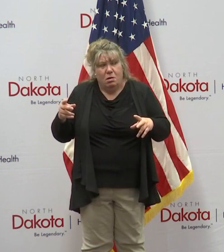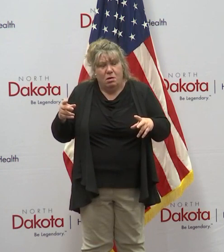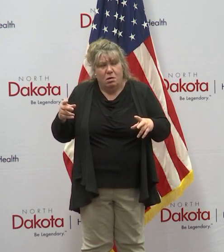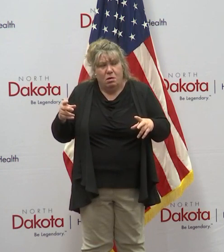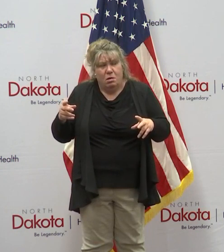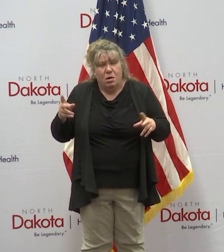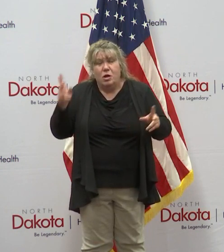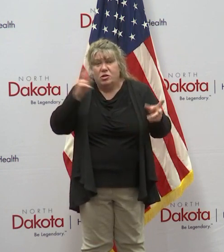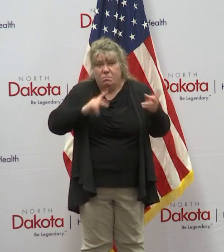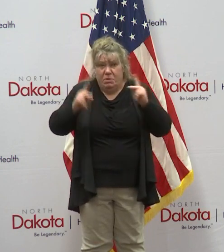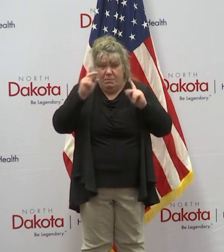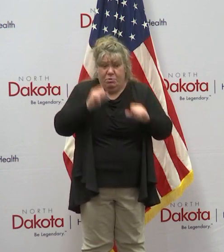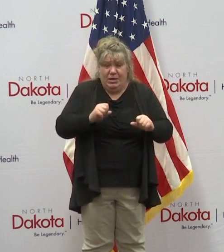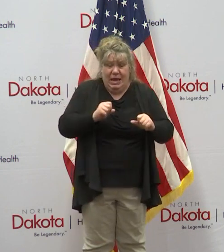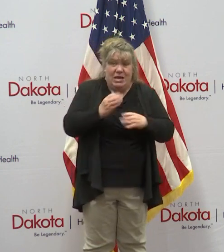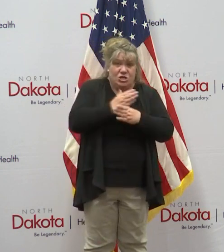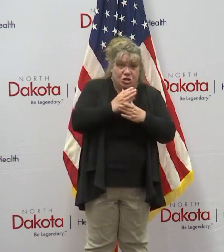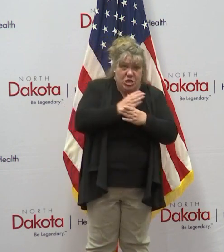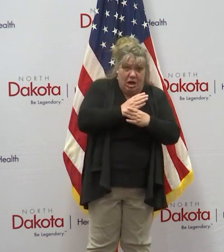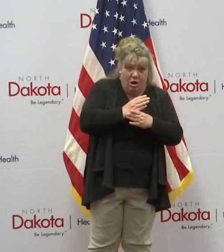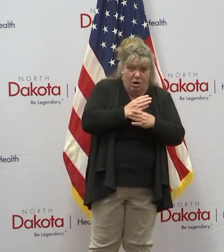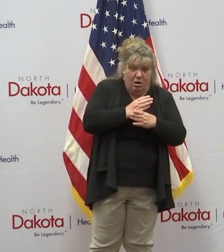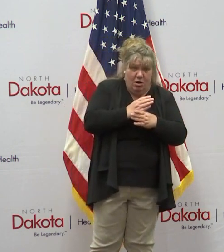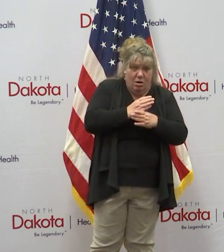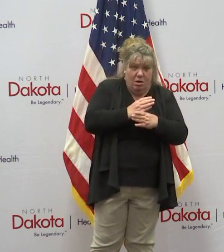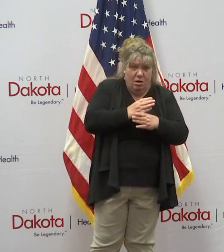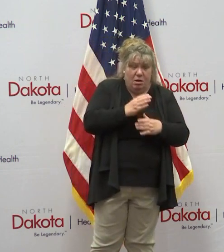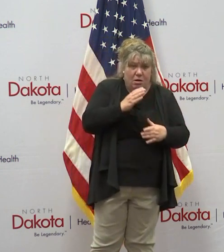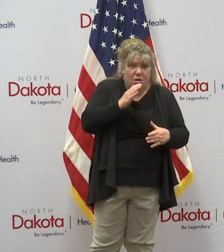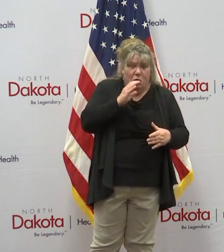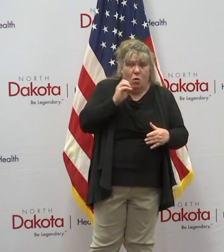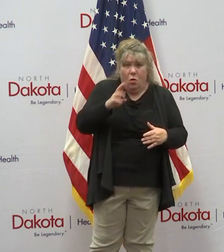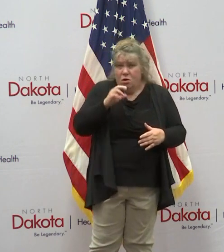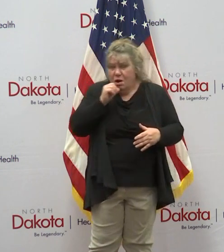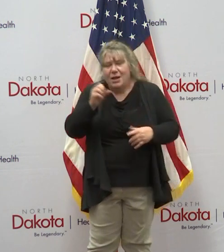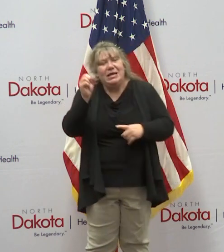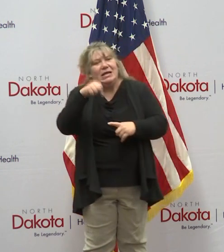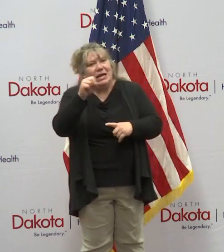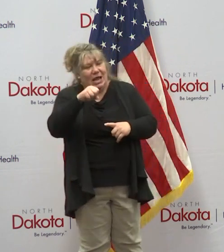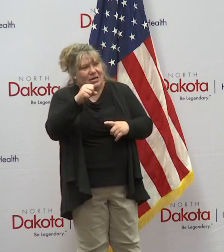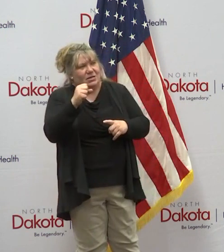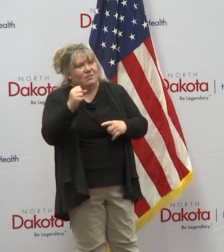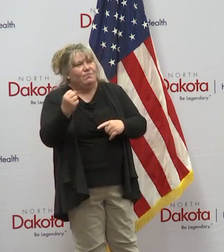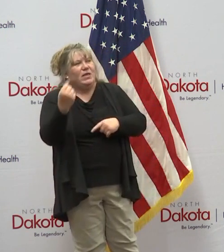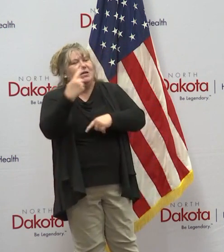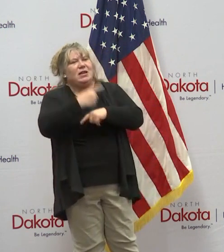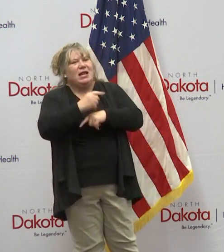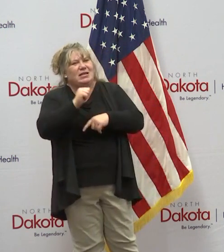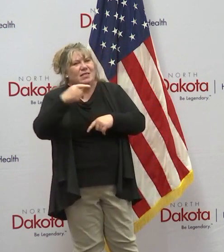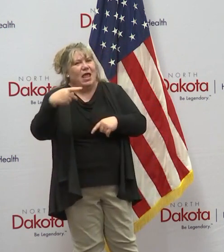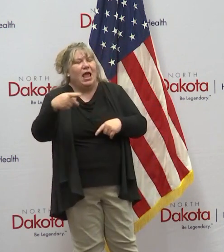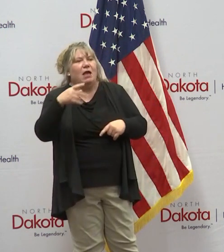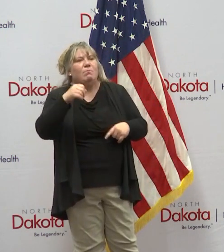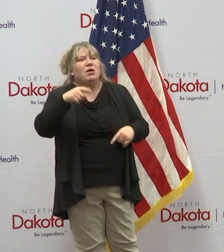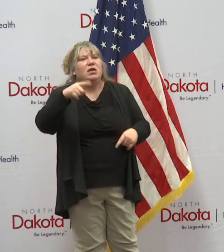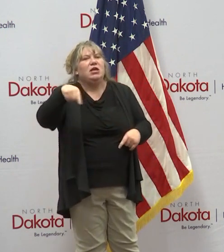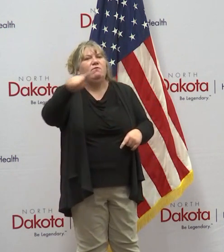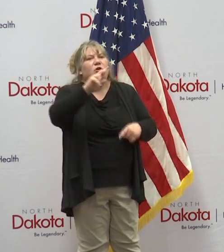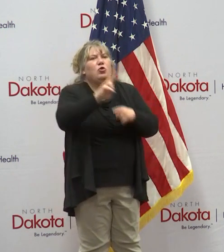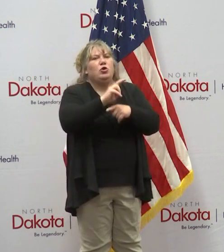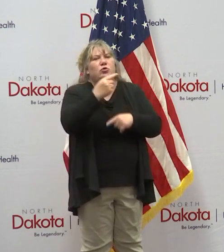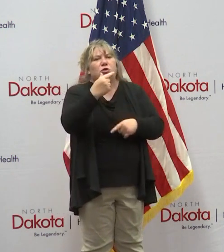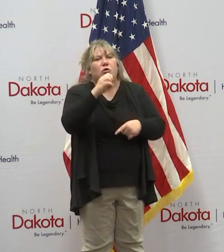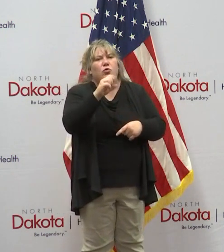data being used. Yes, sir. It's there today. I mean, it's in the app. It's being recorded. If you are using